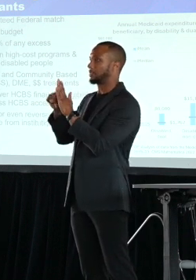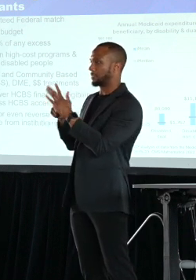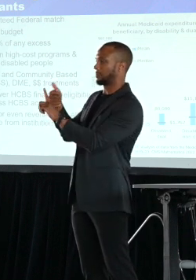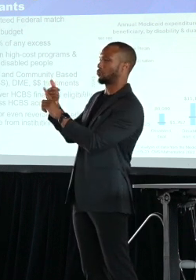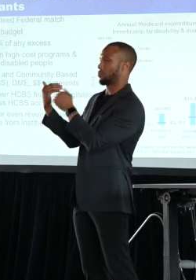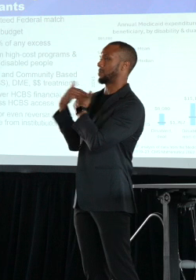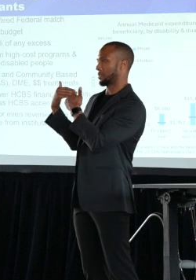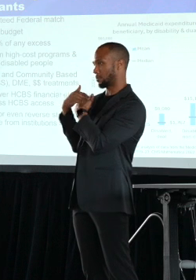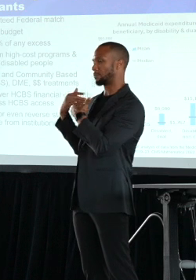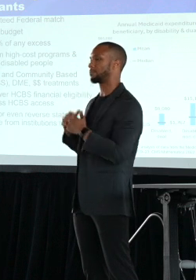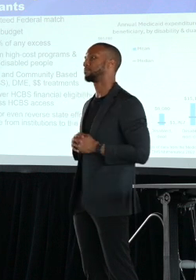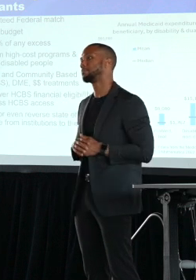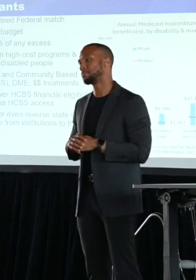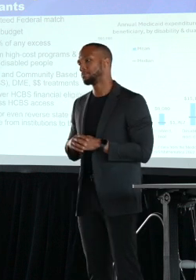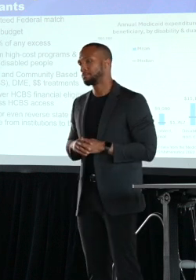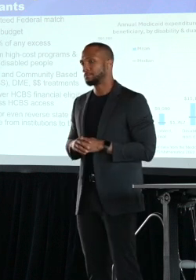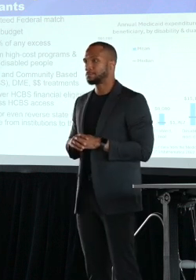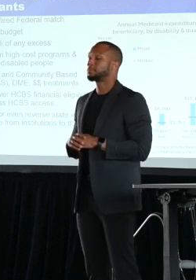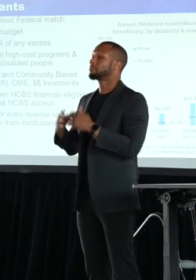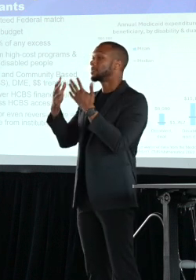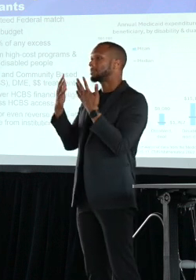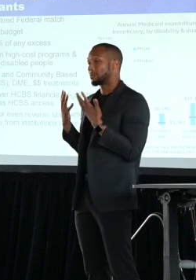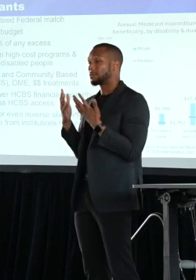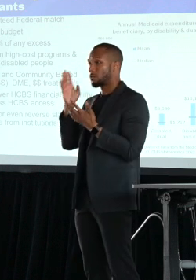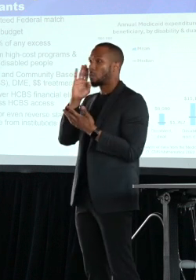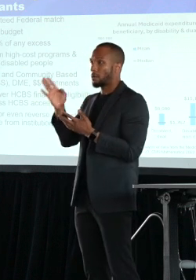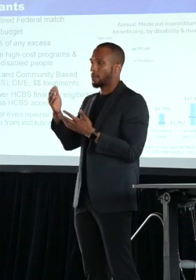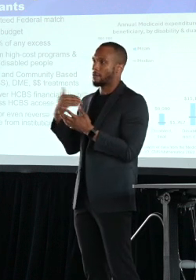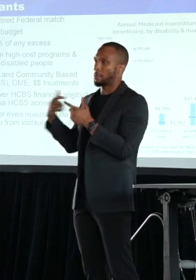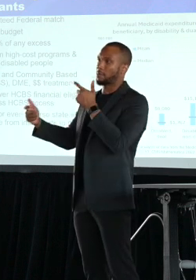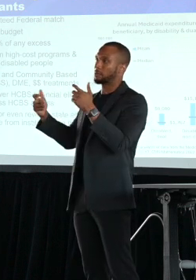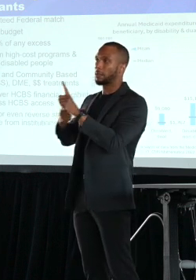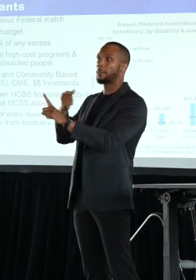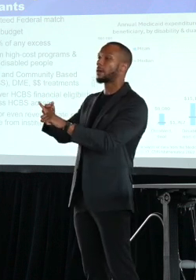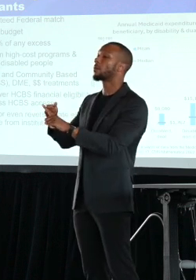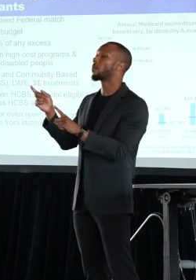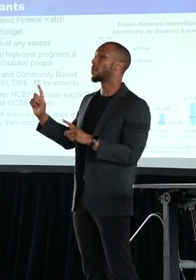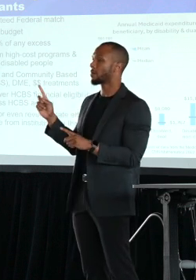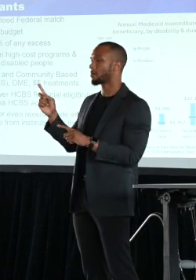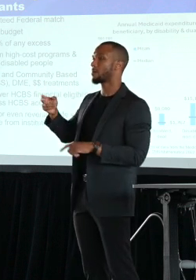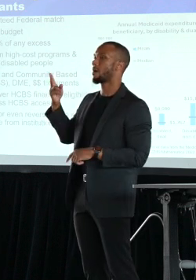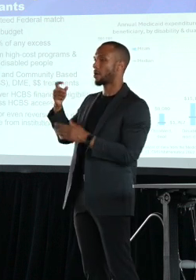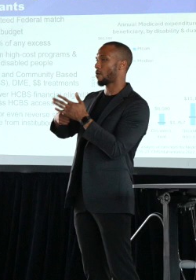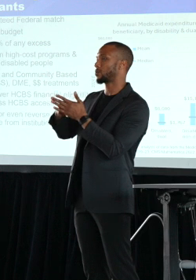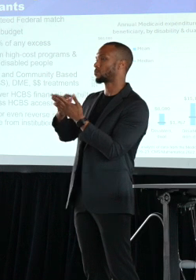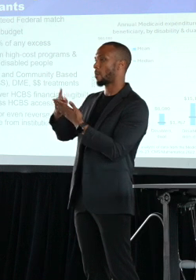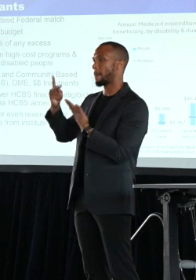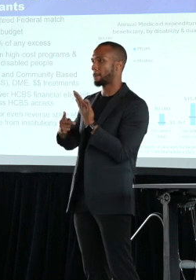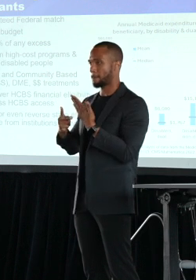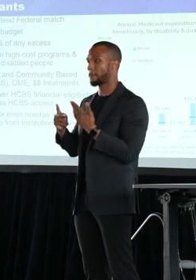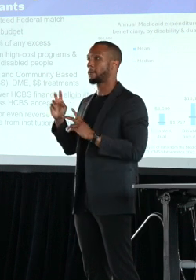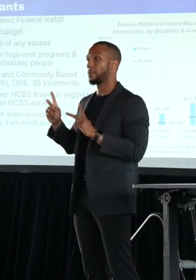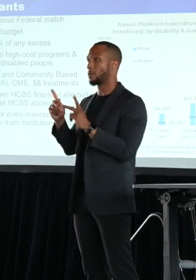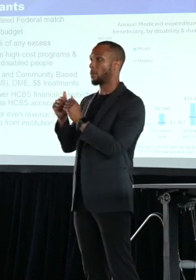high-cost needs, and people with disabilities, unfortunately. It could potentially, who knows, but it could potentially